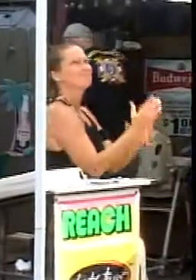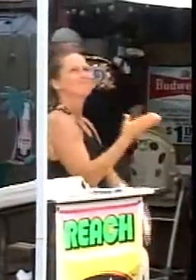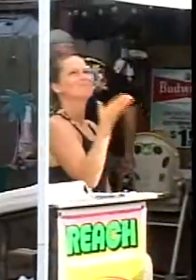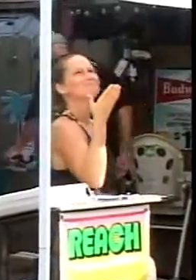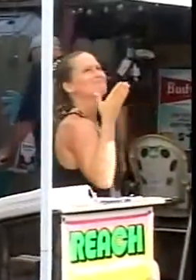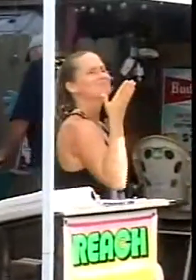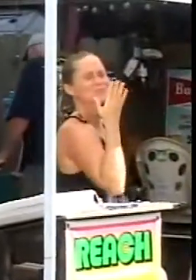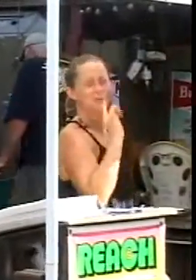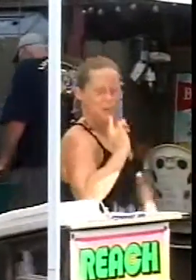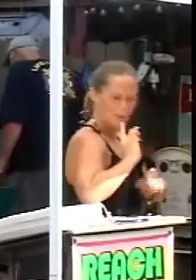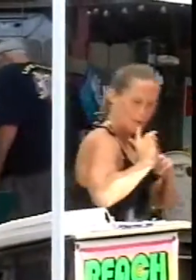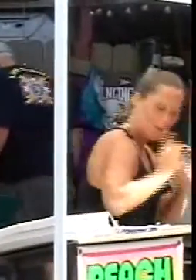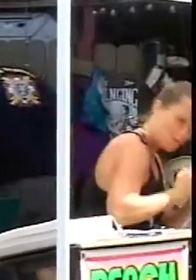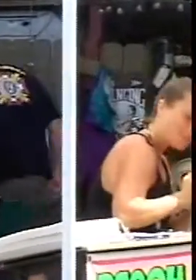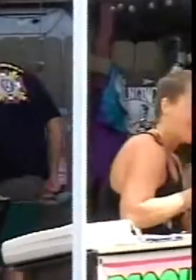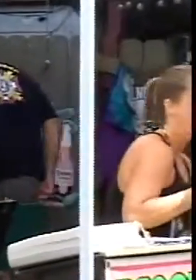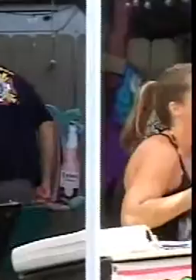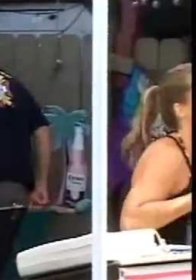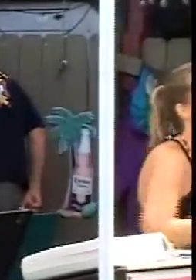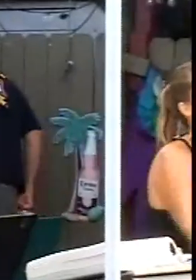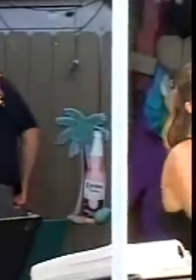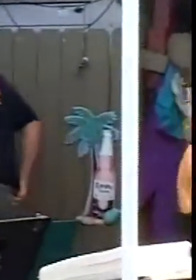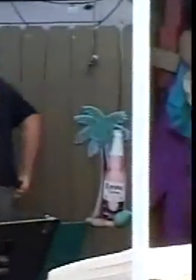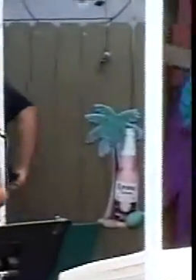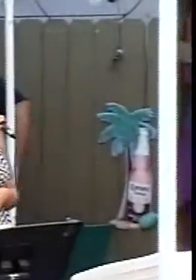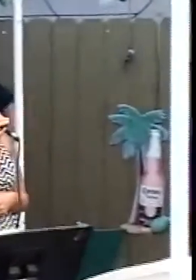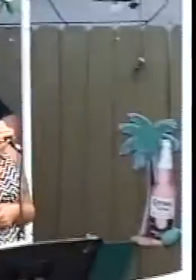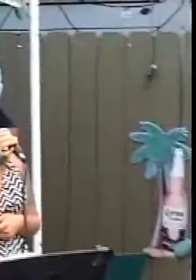Jesus is the answer, let it be.